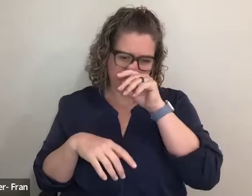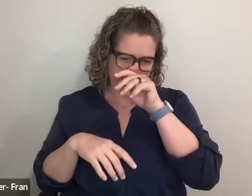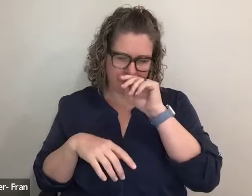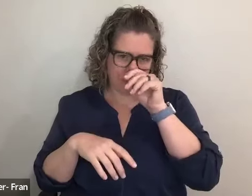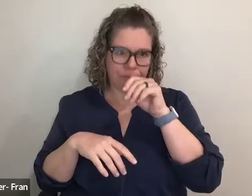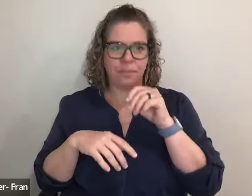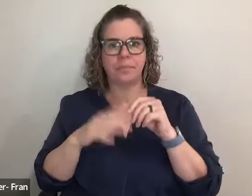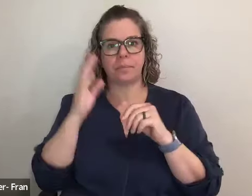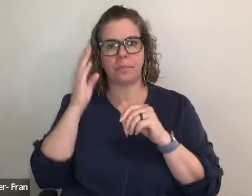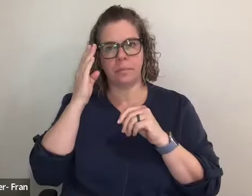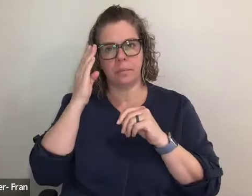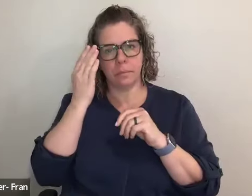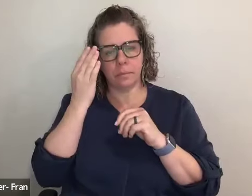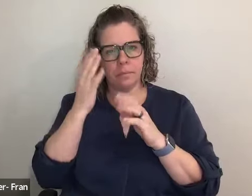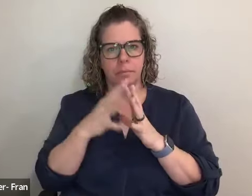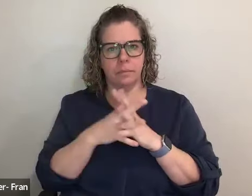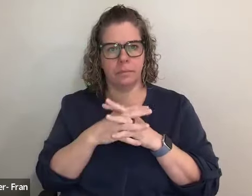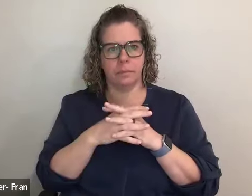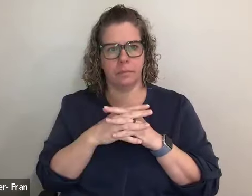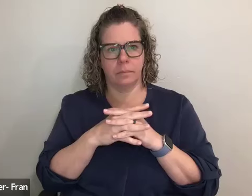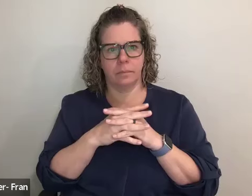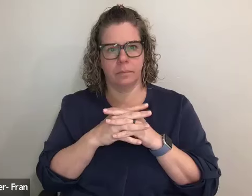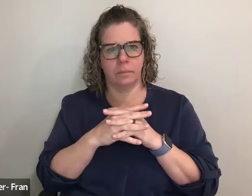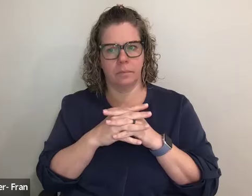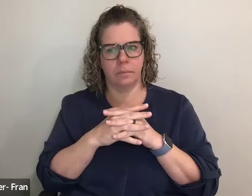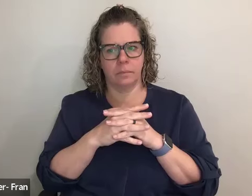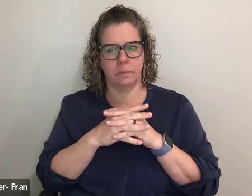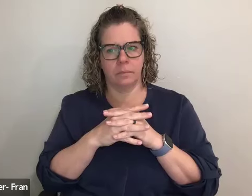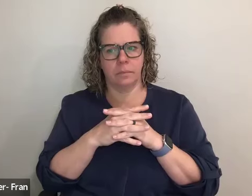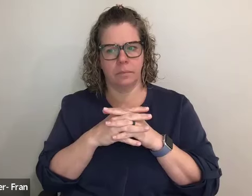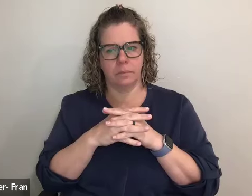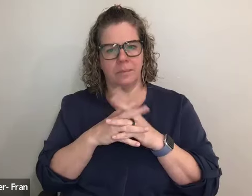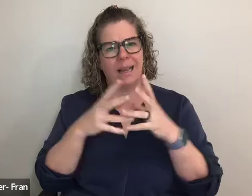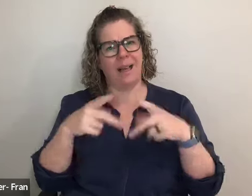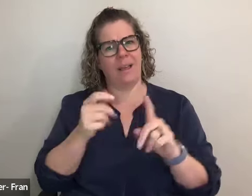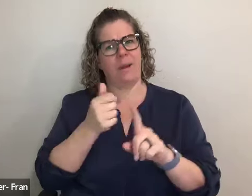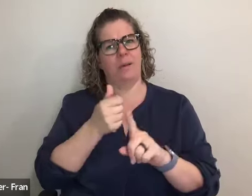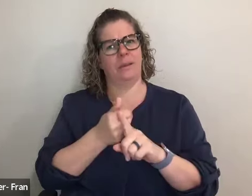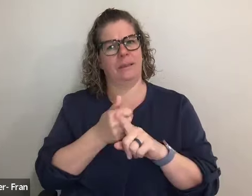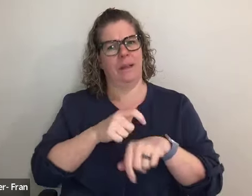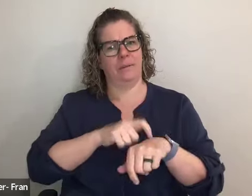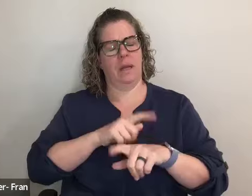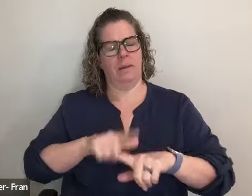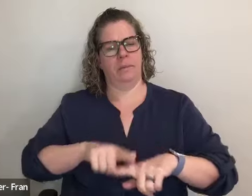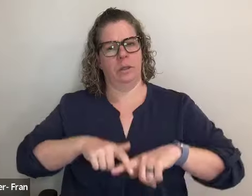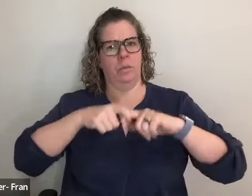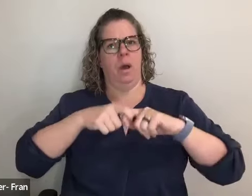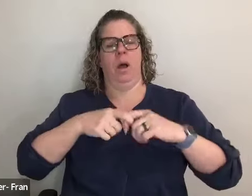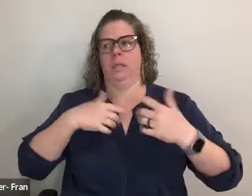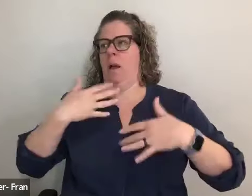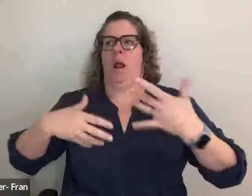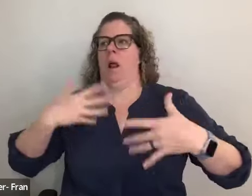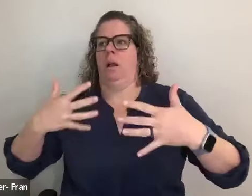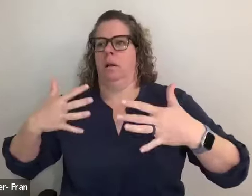allowing yourself that time to pause and to get back in your zone and